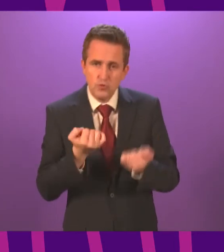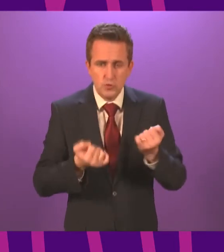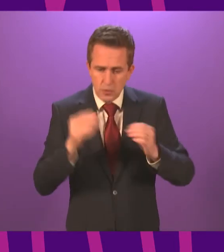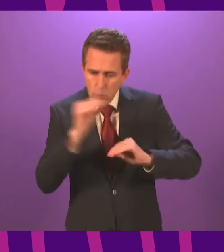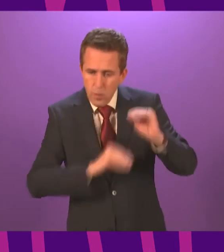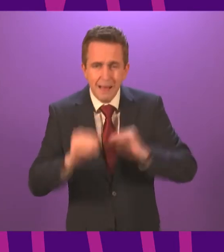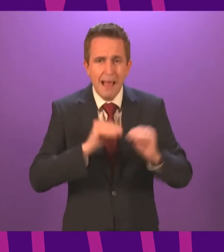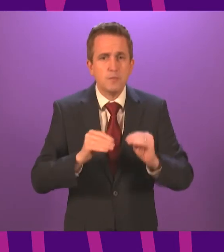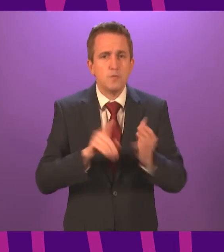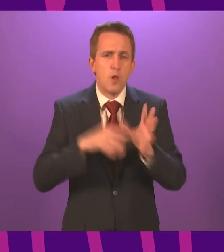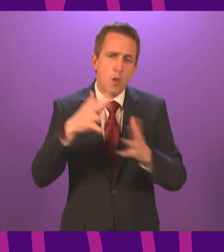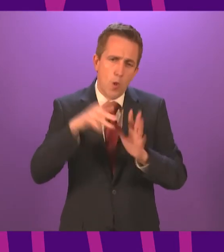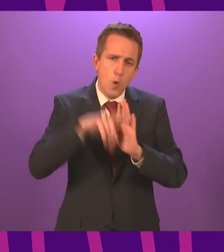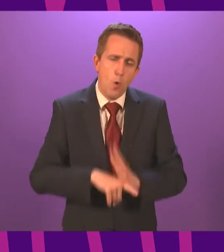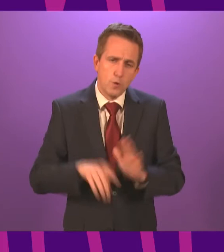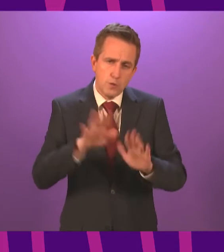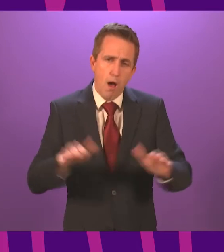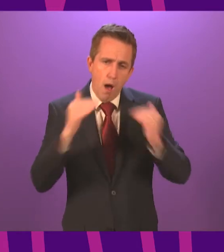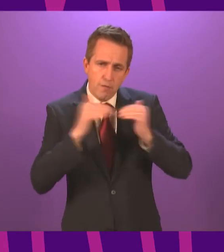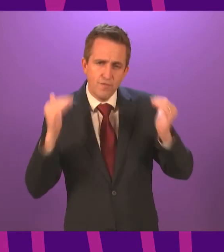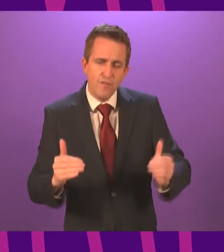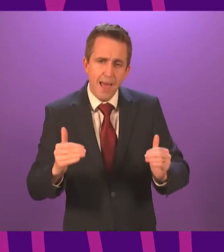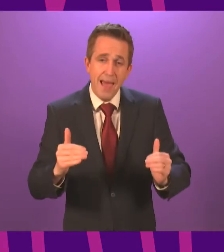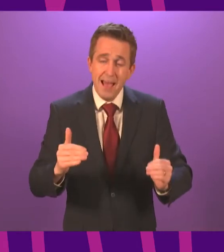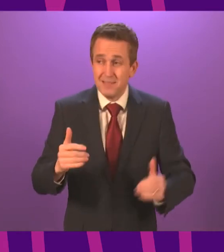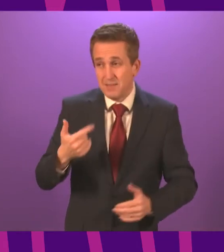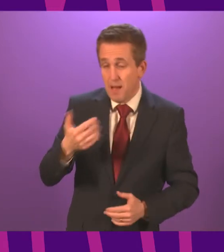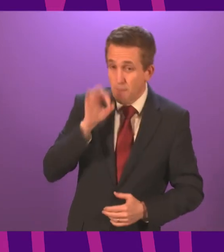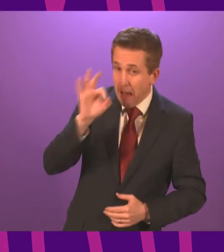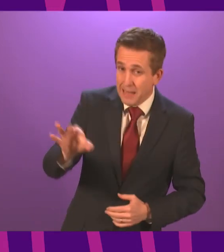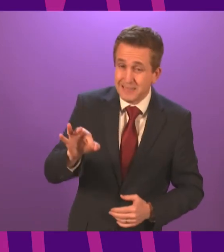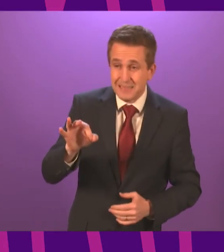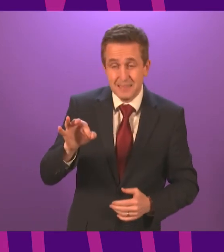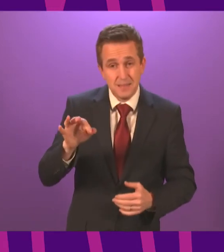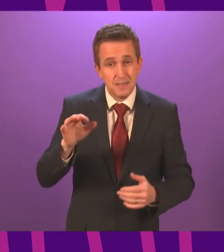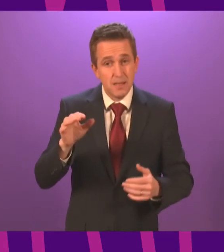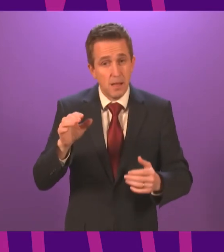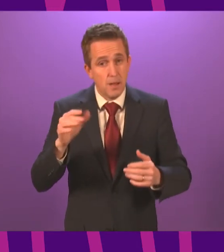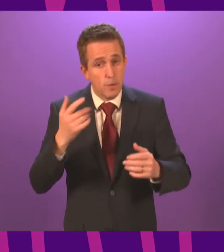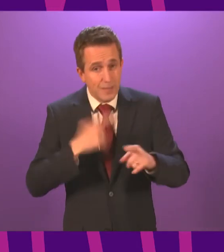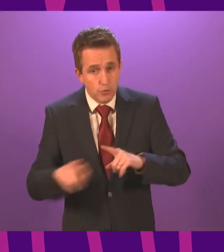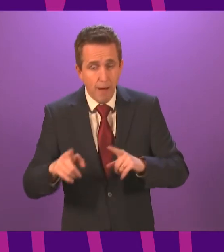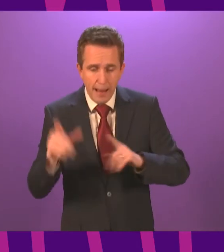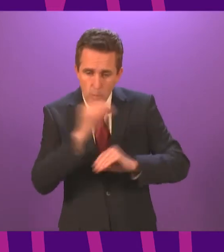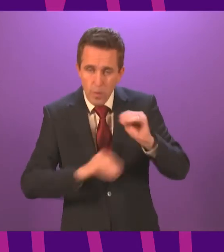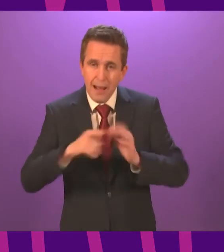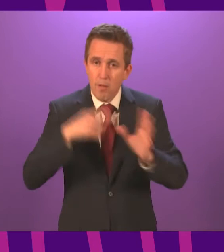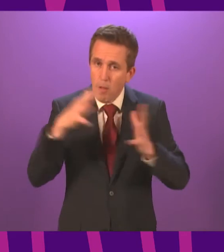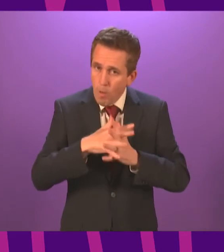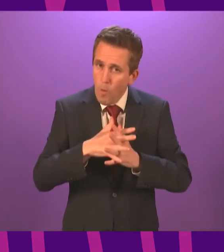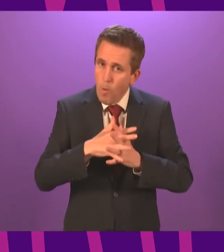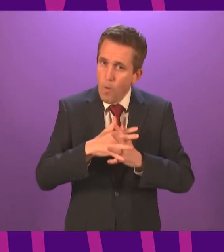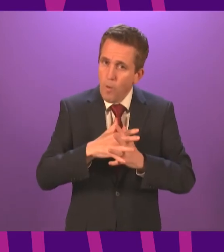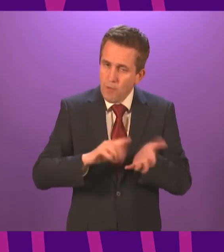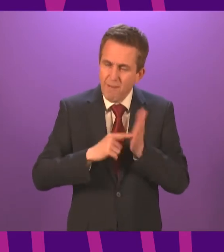enforceable law. And my plea today is a simple one in that respect. Let us try to do that. And on behalf of all